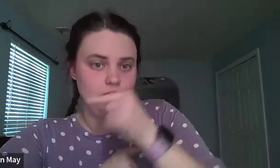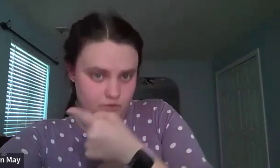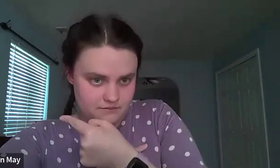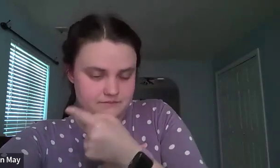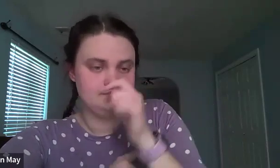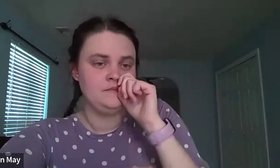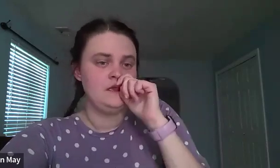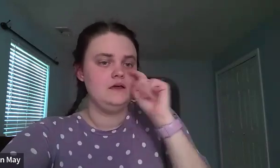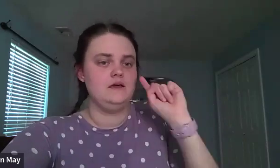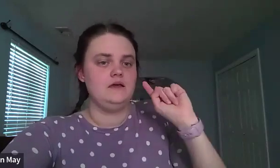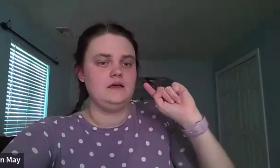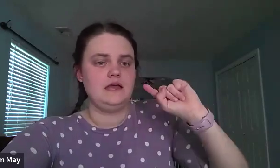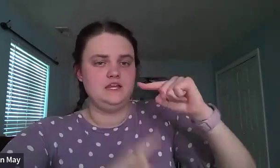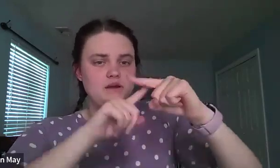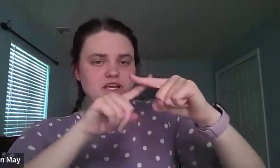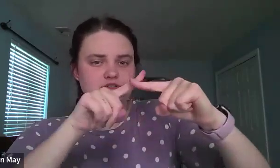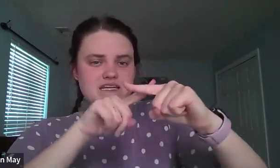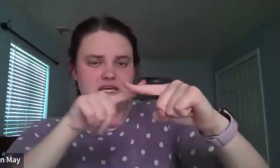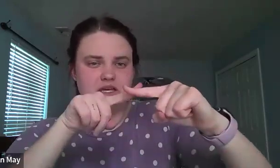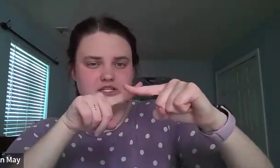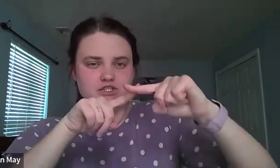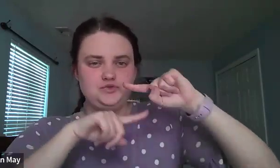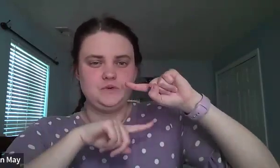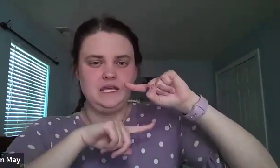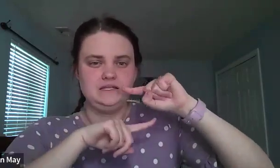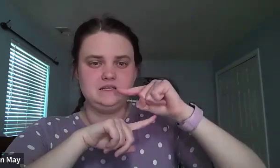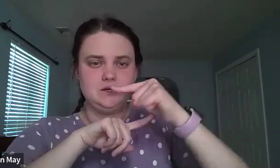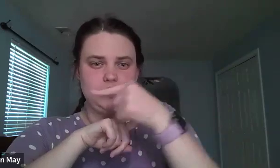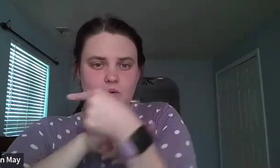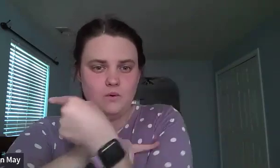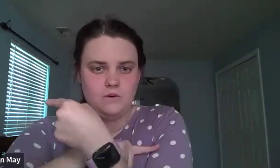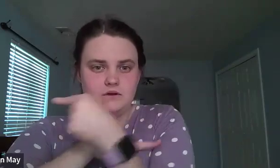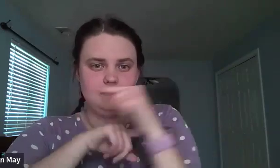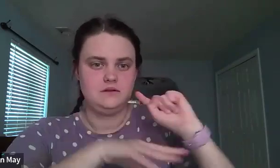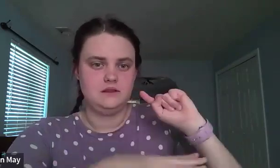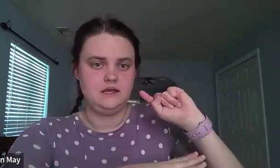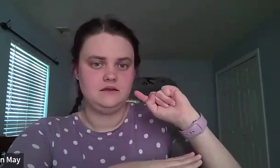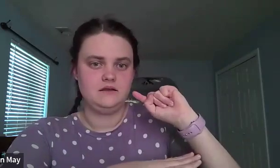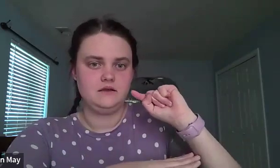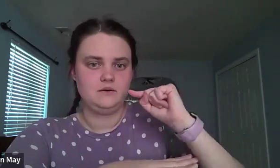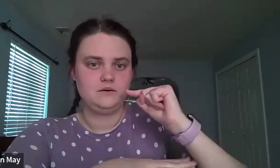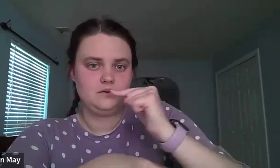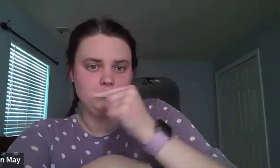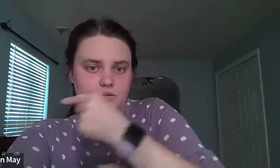corn. And you want to make sure it's like keeping it straight. Corn, like